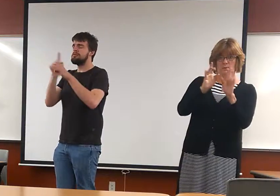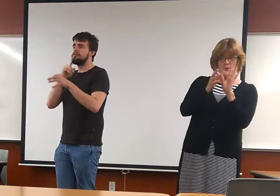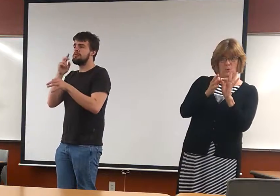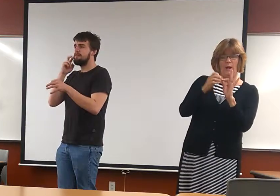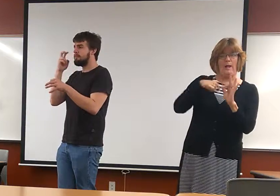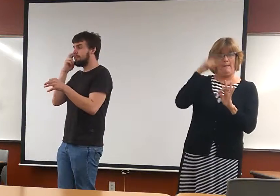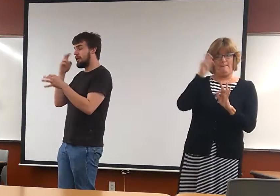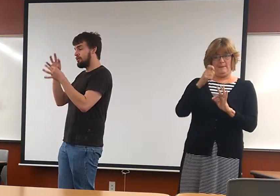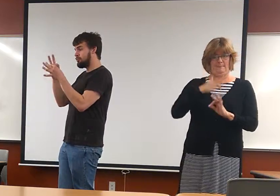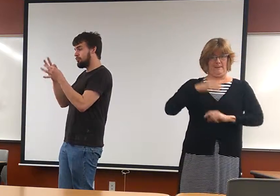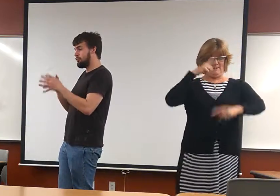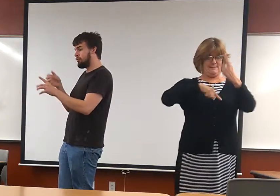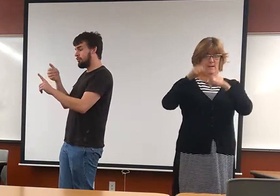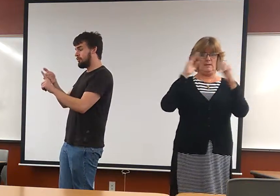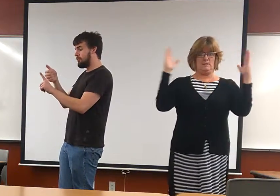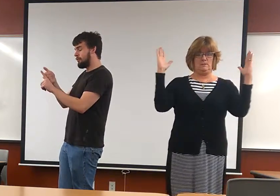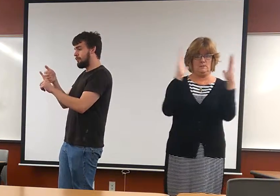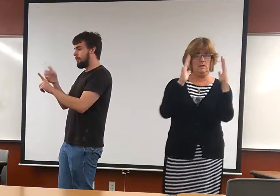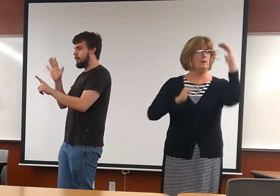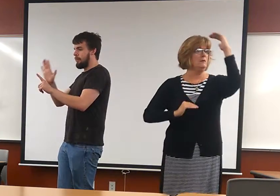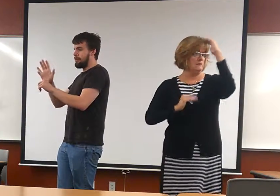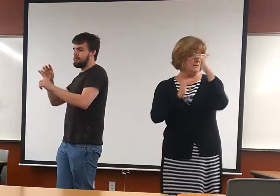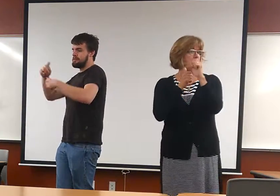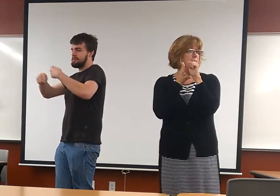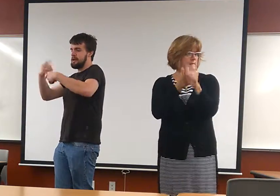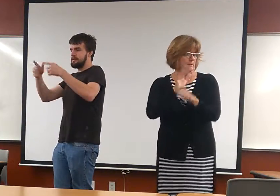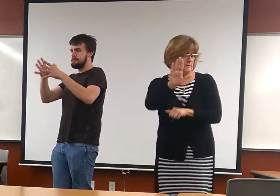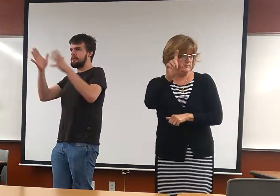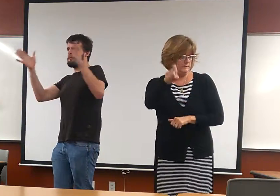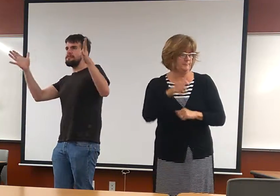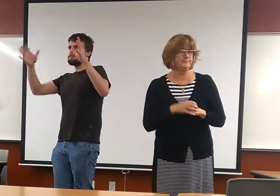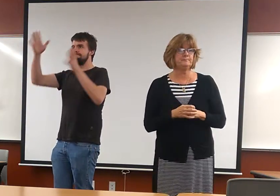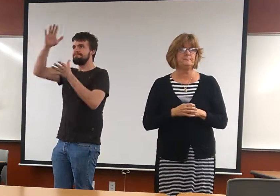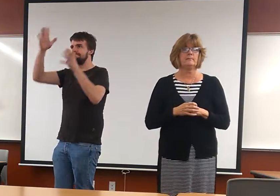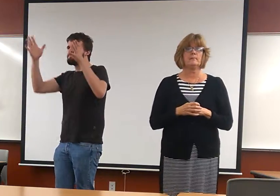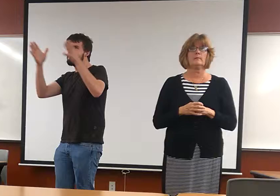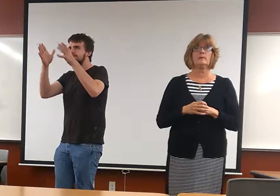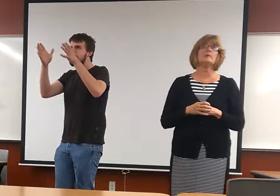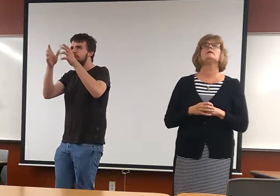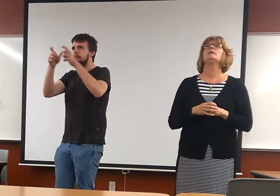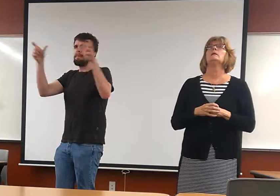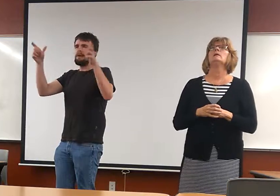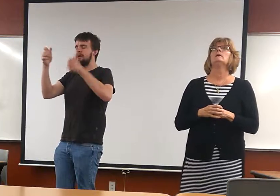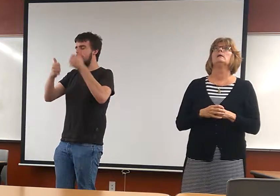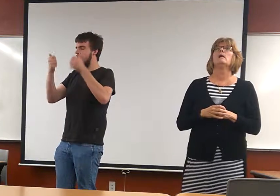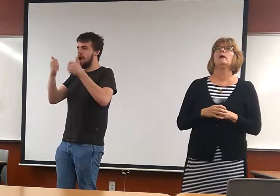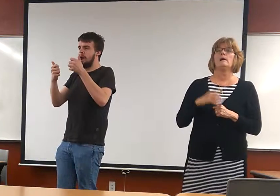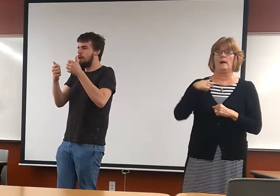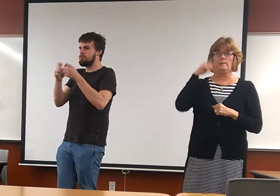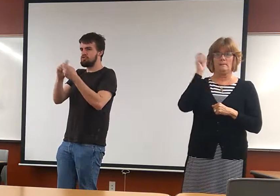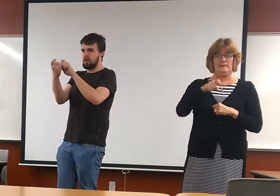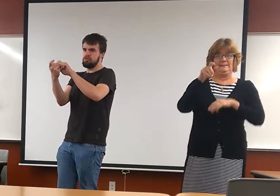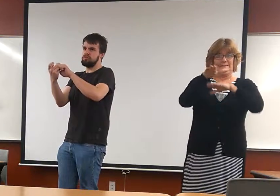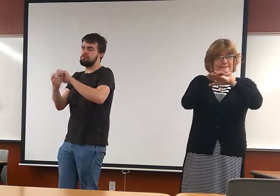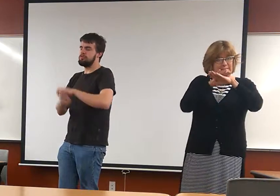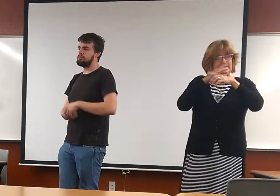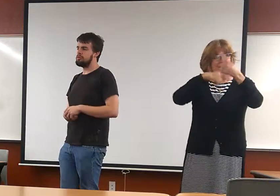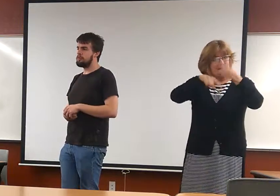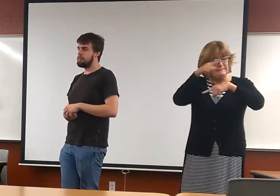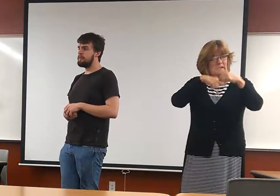the distance between the consumer and interpreter, adjusting pacing and positioning. At the conference, I experienced a range